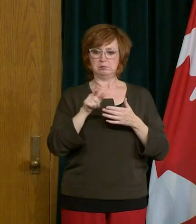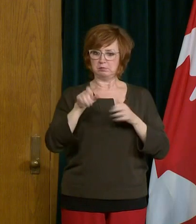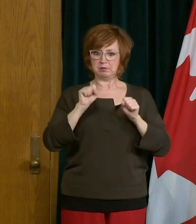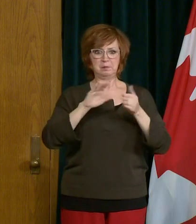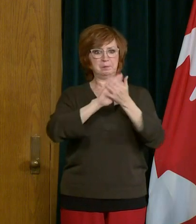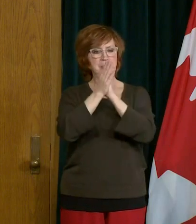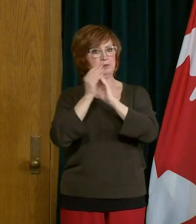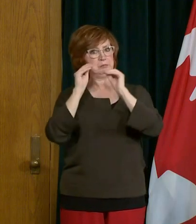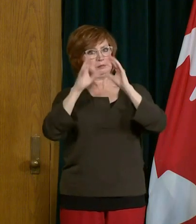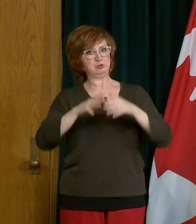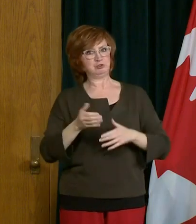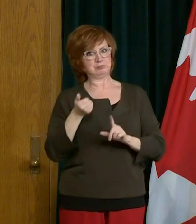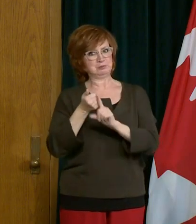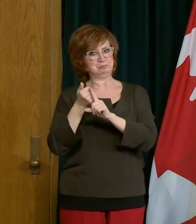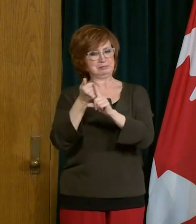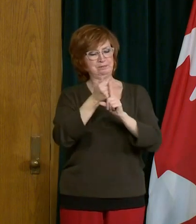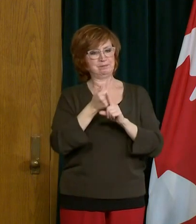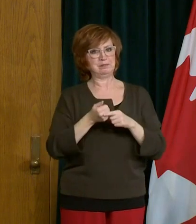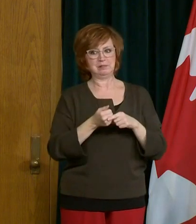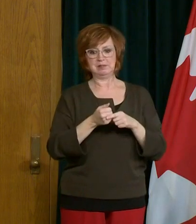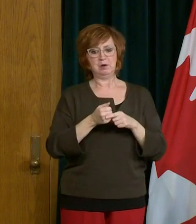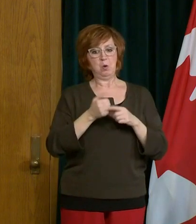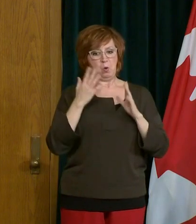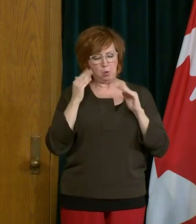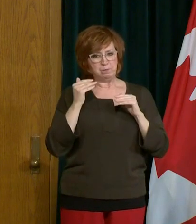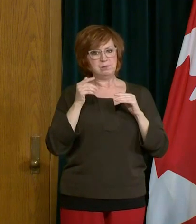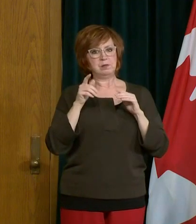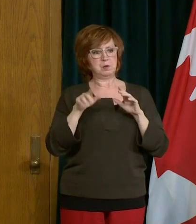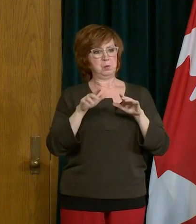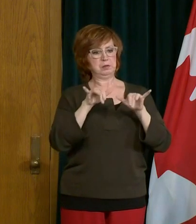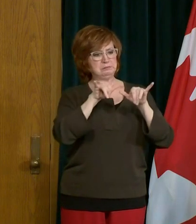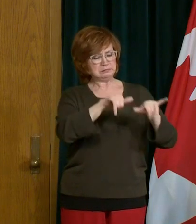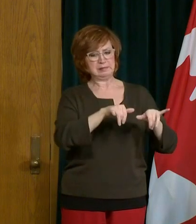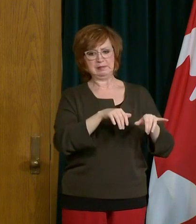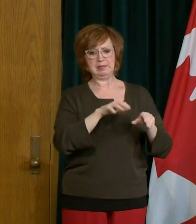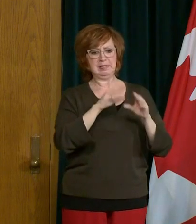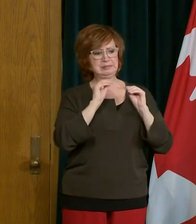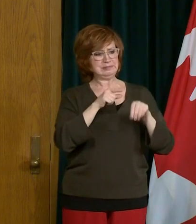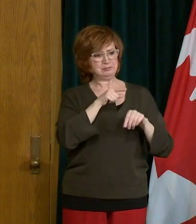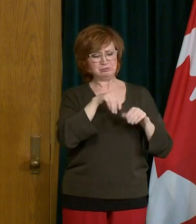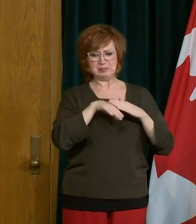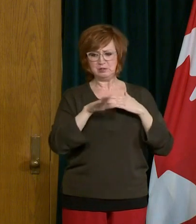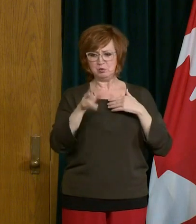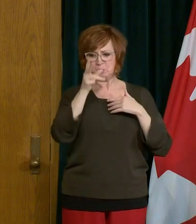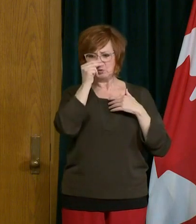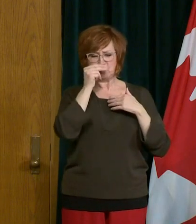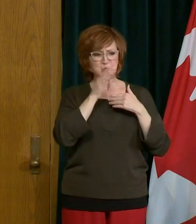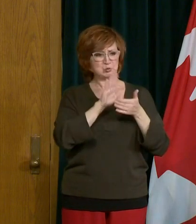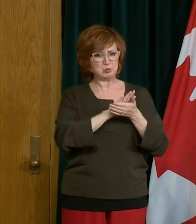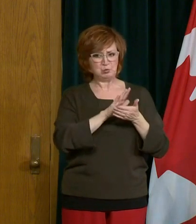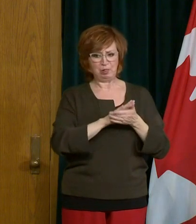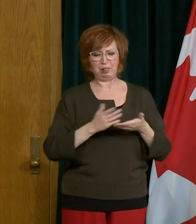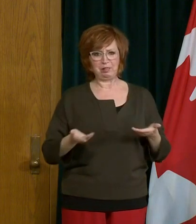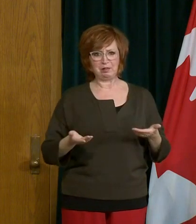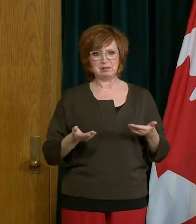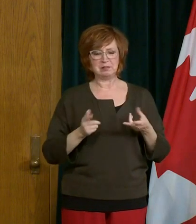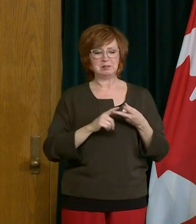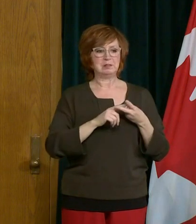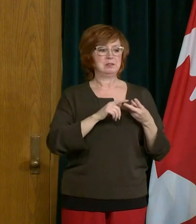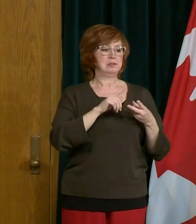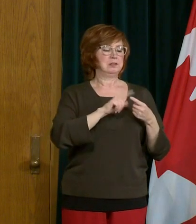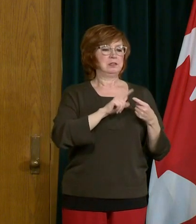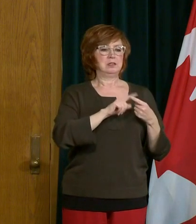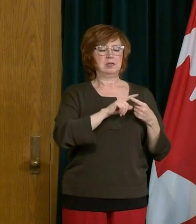teach and to practice their career right in their community of either at the Loche School or the Clearwater